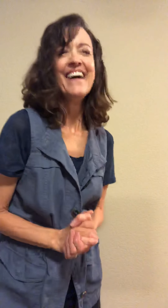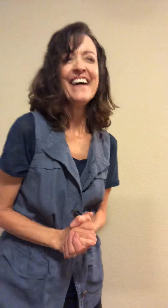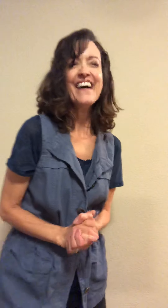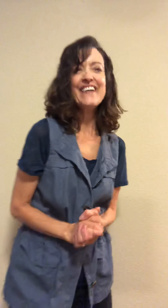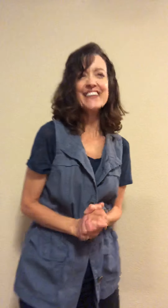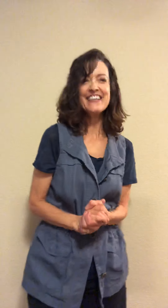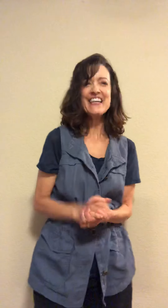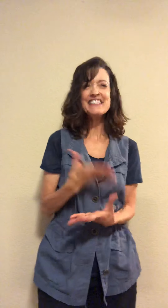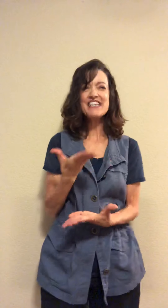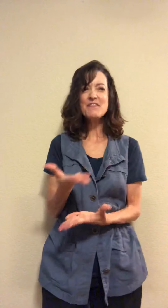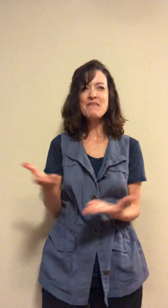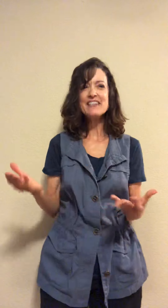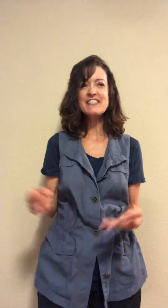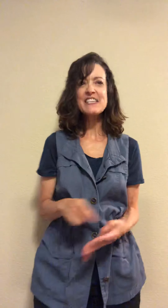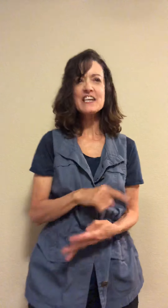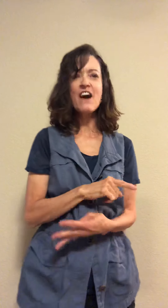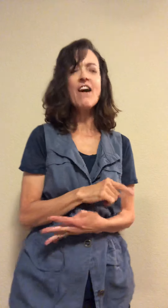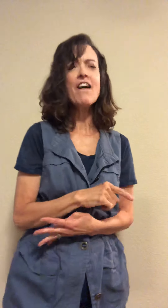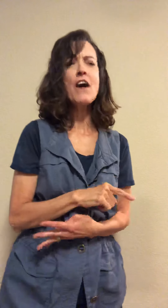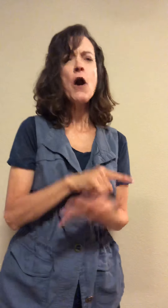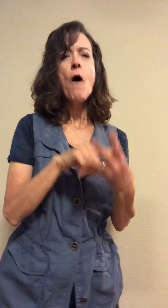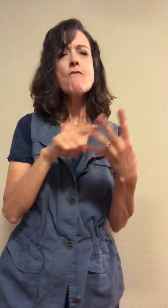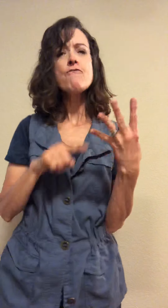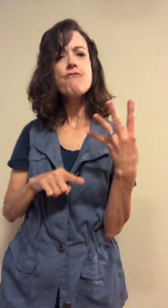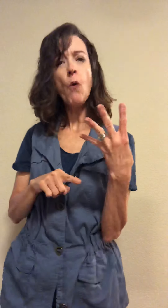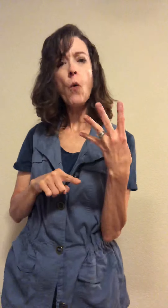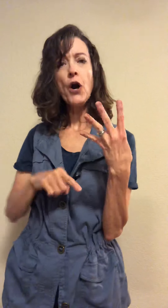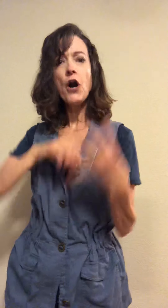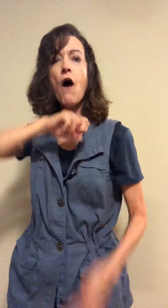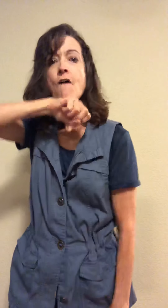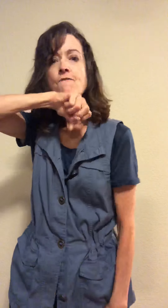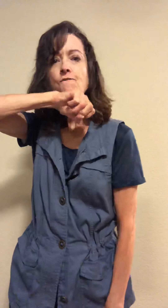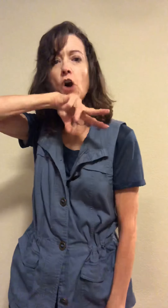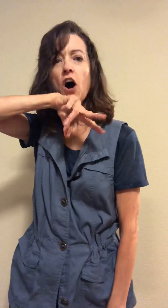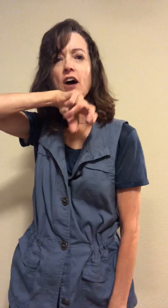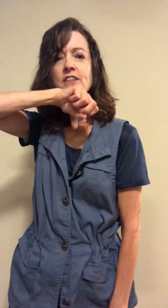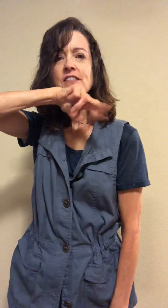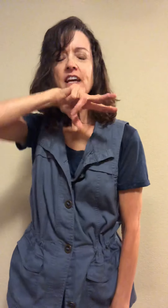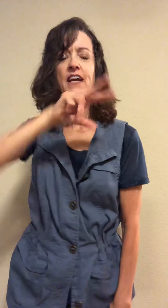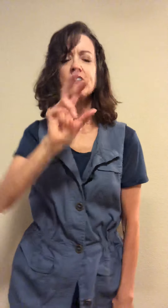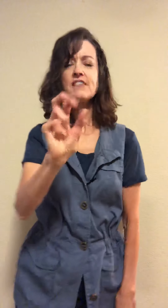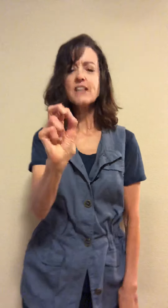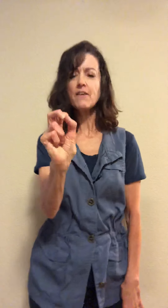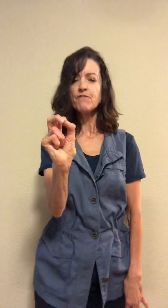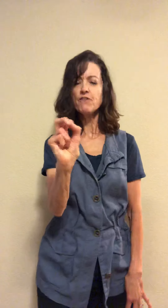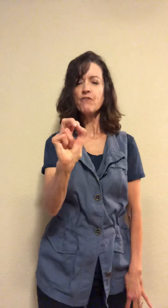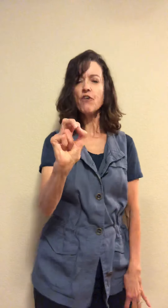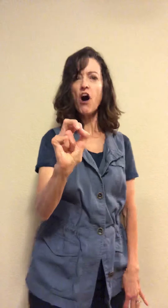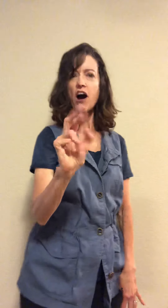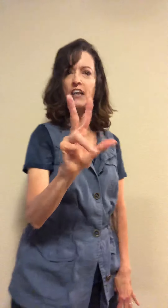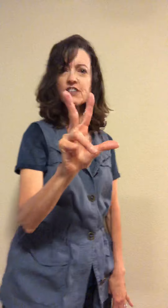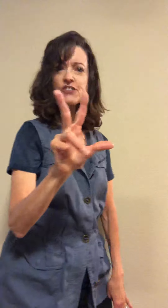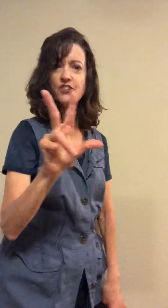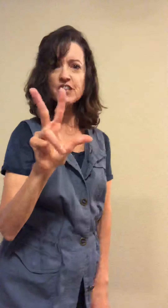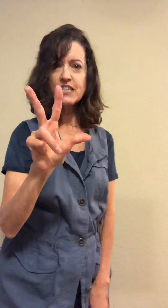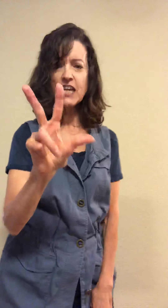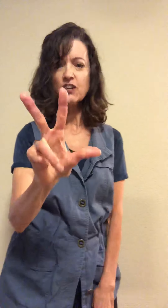All right, the next thing we might see are 4 frogs. And the sign for frog is you're going to take your